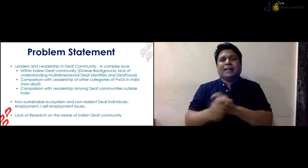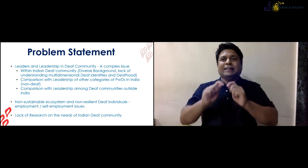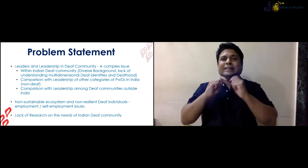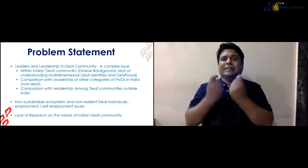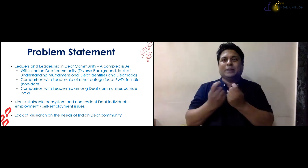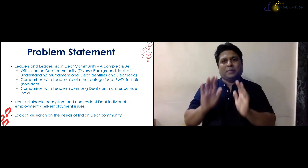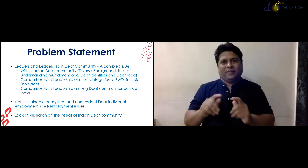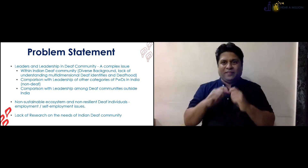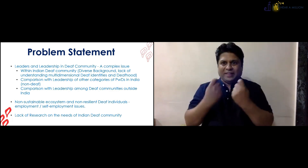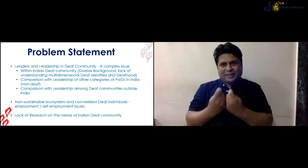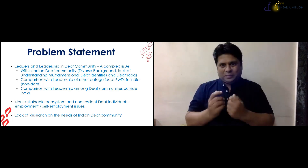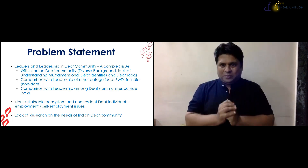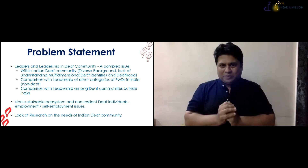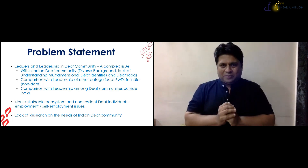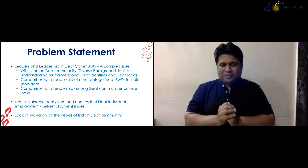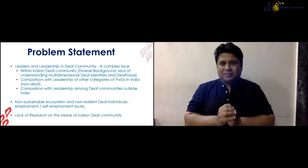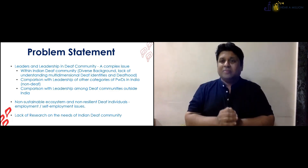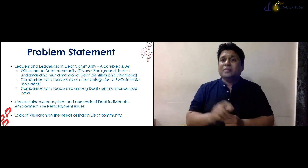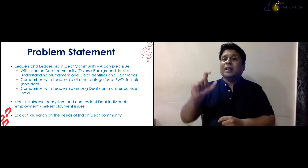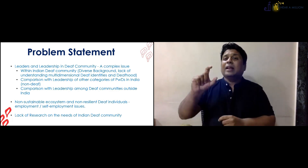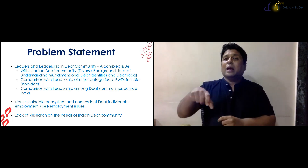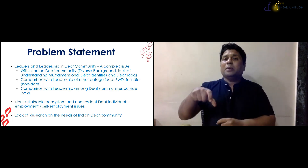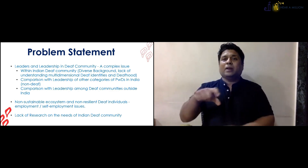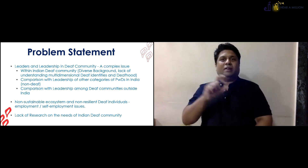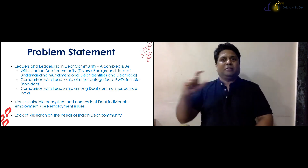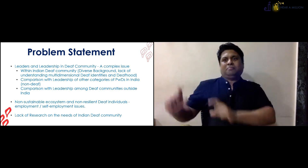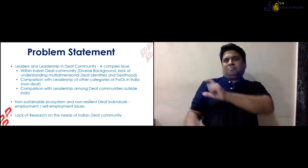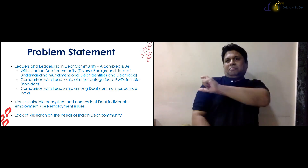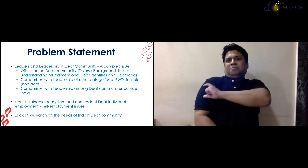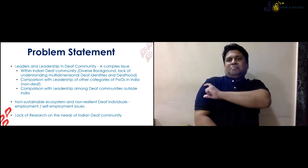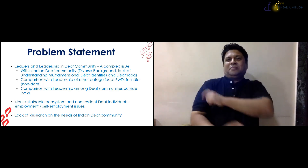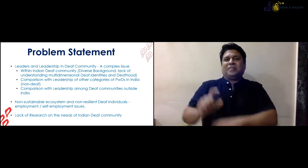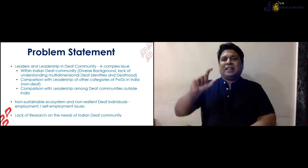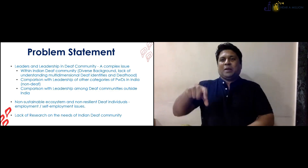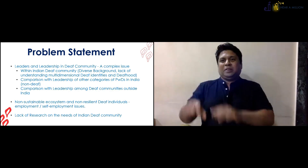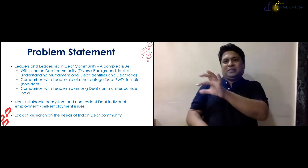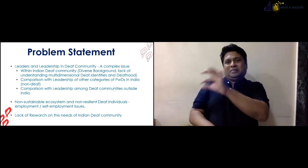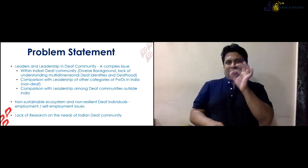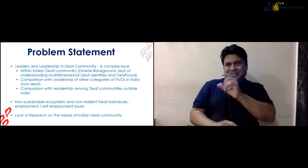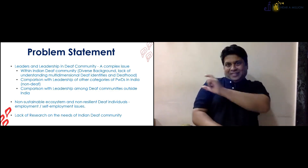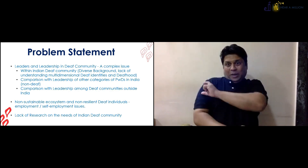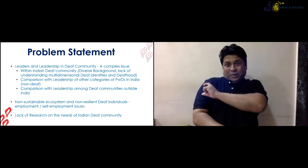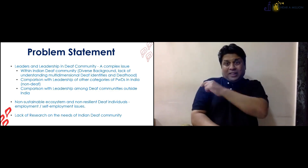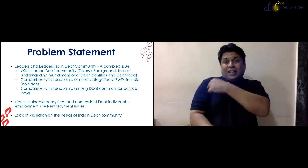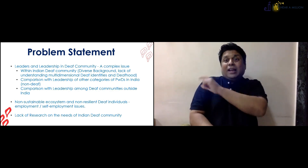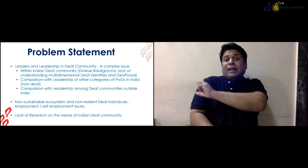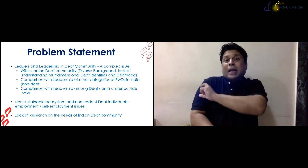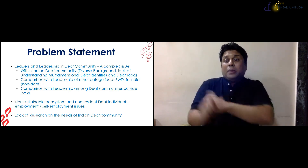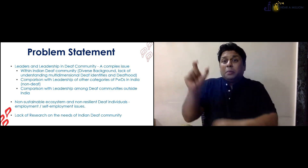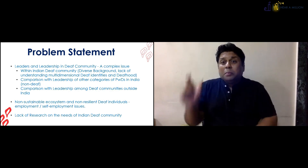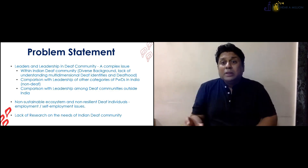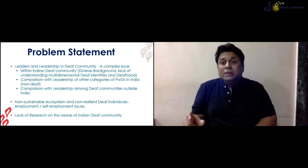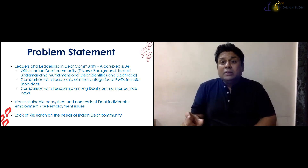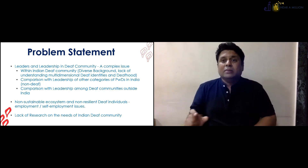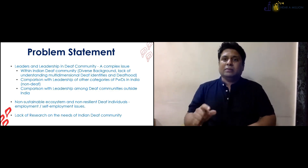lead. So in India, we have a cricket team, right? And the captain has a badge, and we have a captain there in